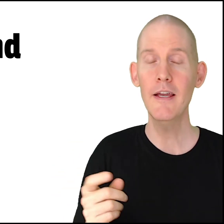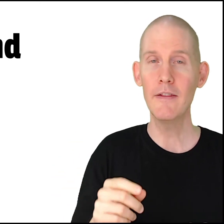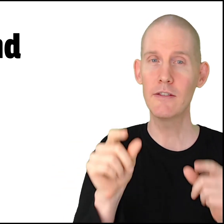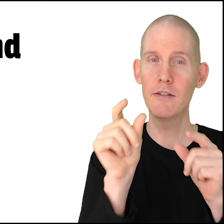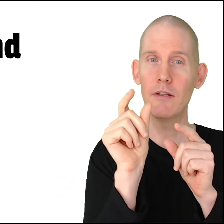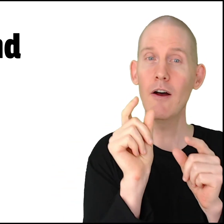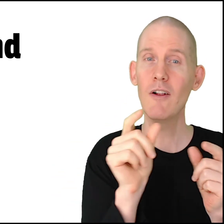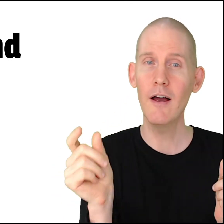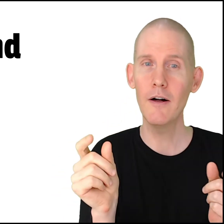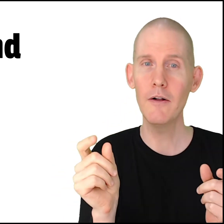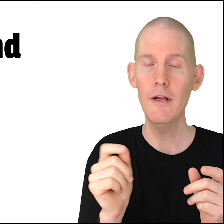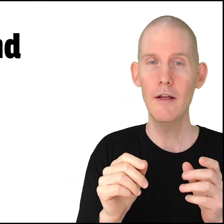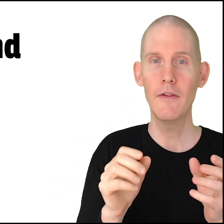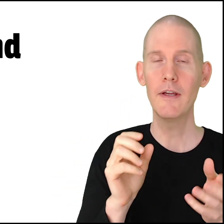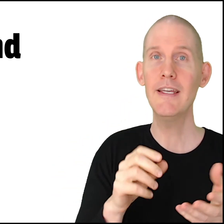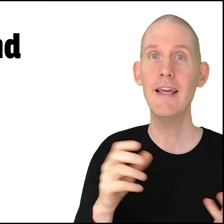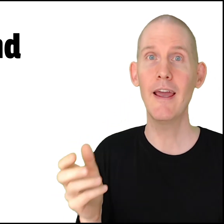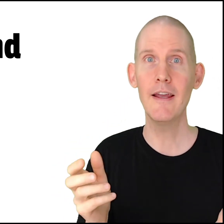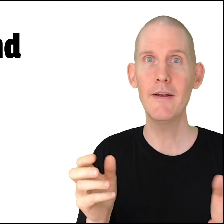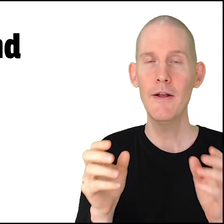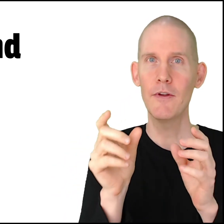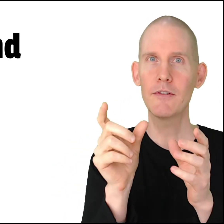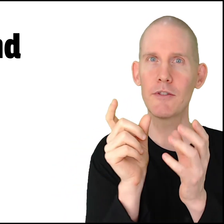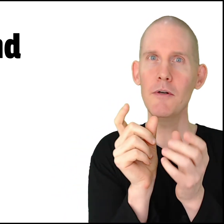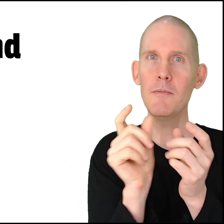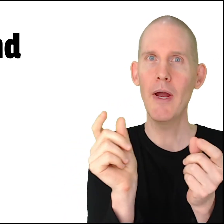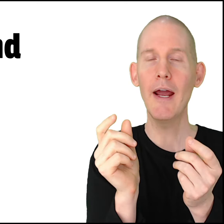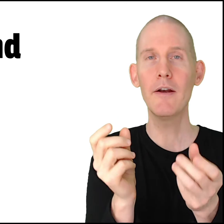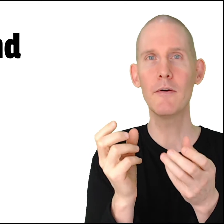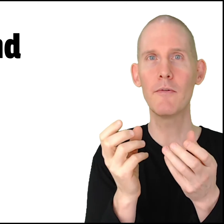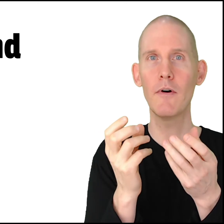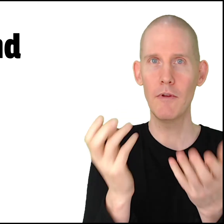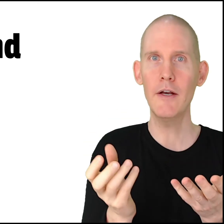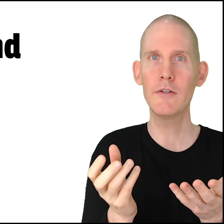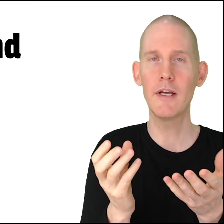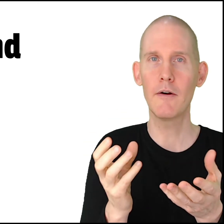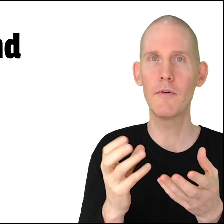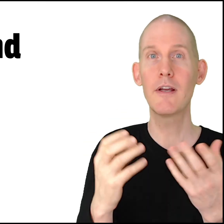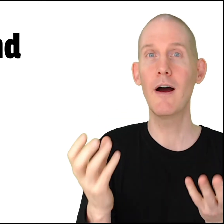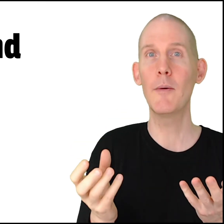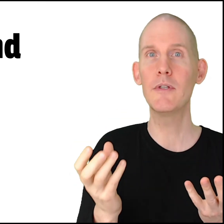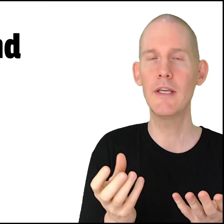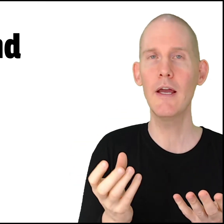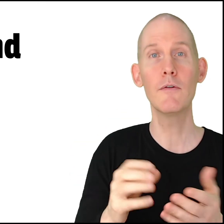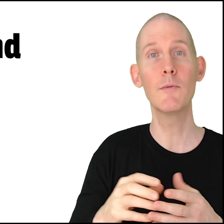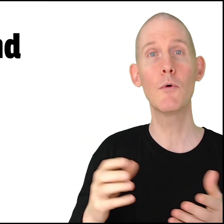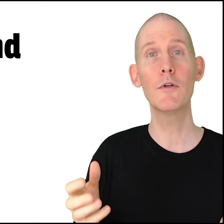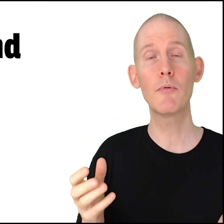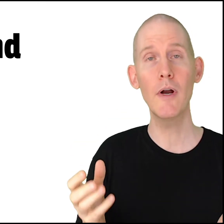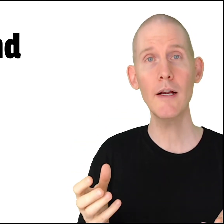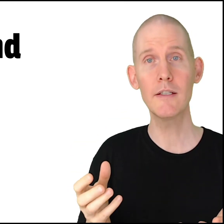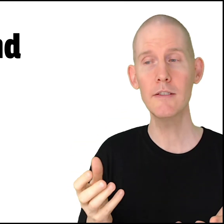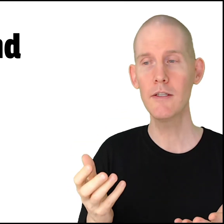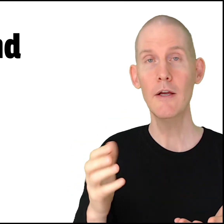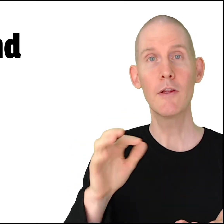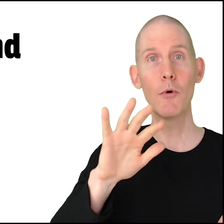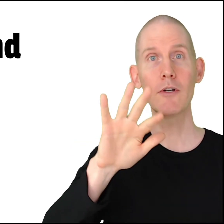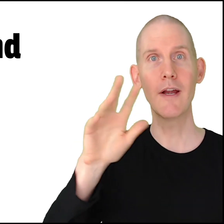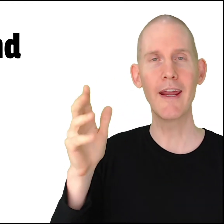these L-L, the E-A, there's a certain pattern of letters that are very common together. And the more you practice, the more your hand